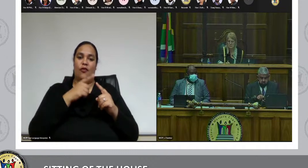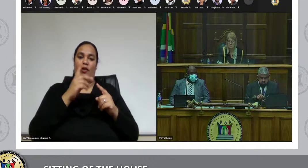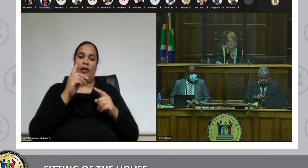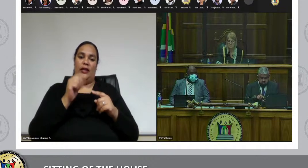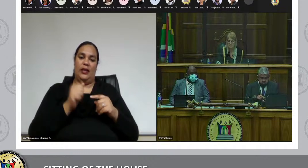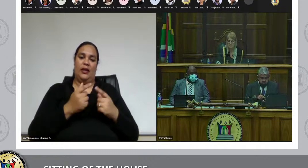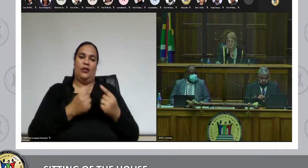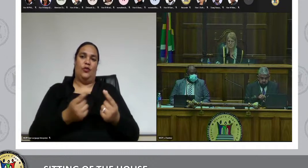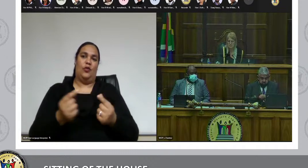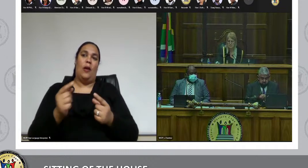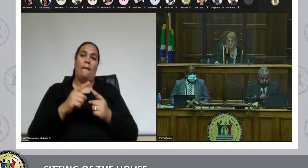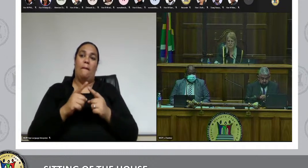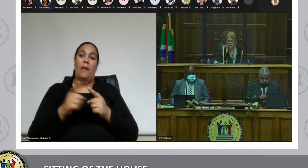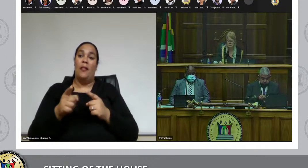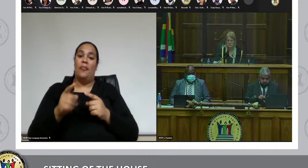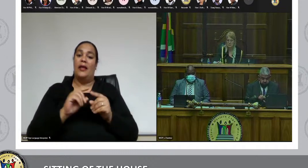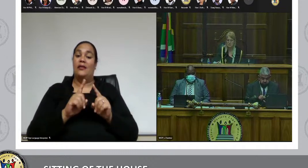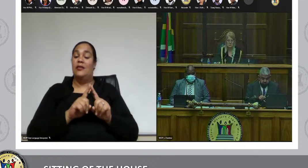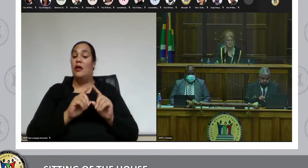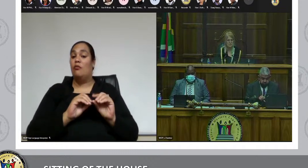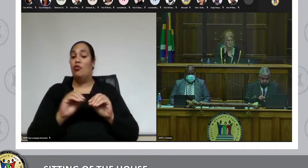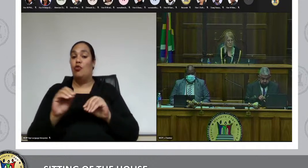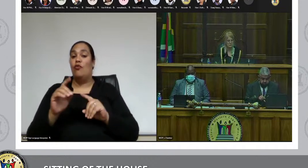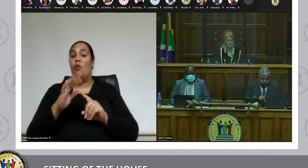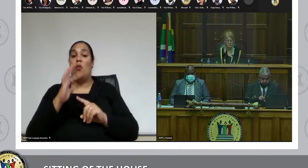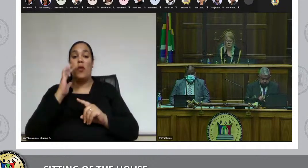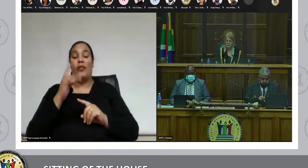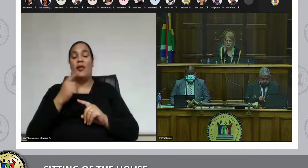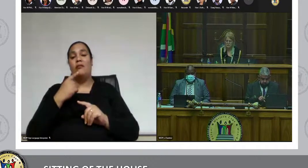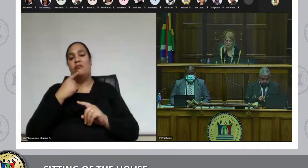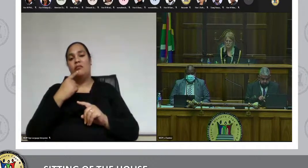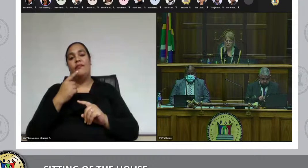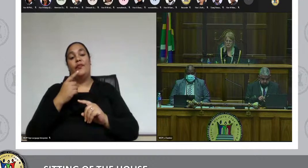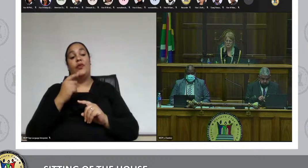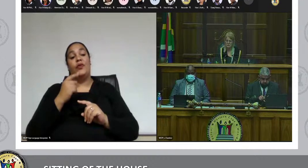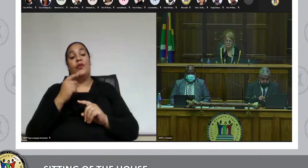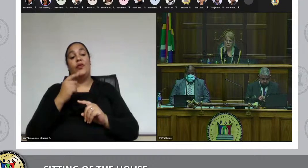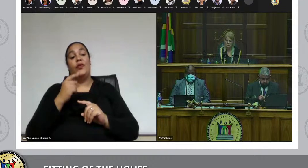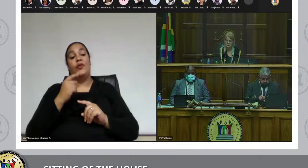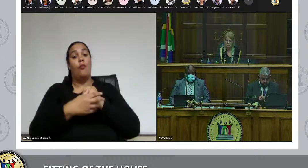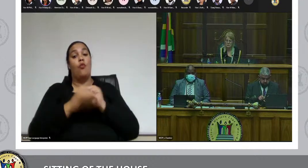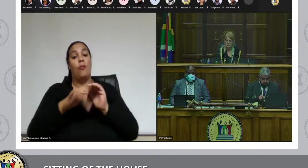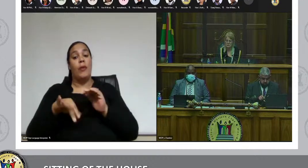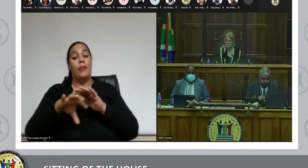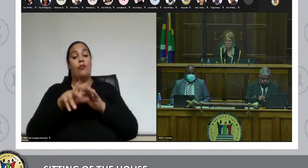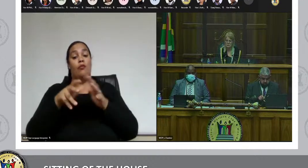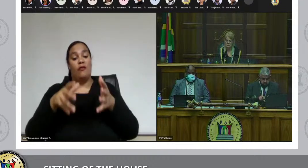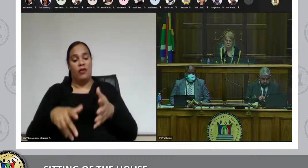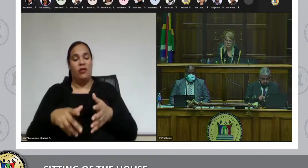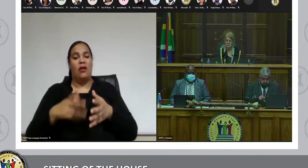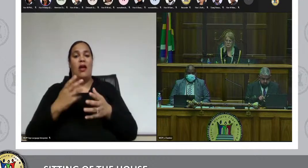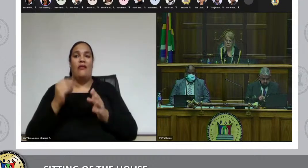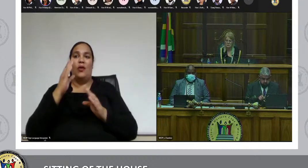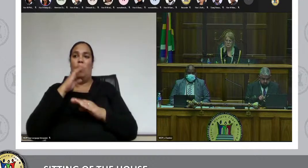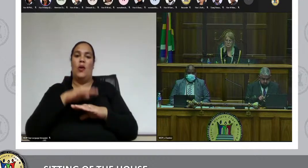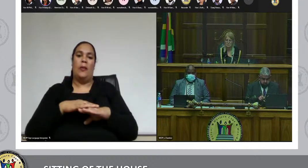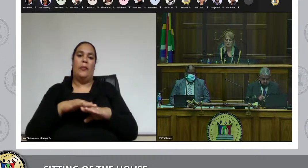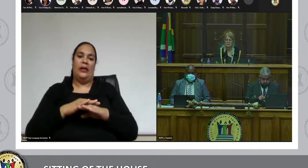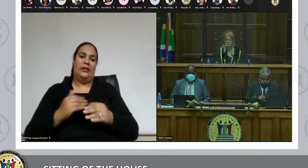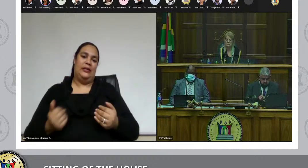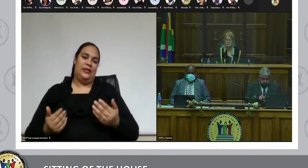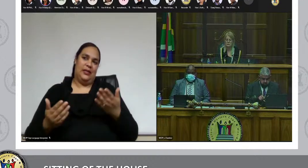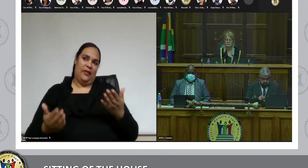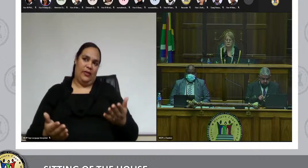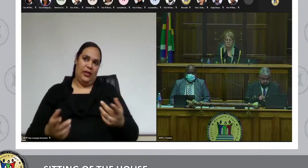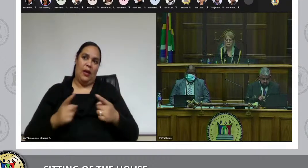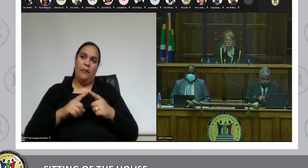kickbacks. The move is also unfortunate when considering that the majority of poor people in the province remain without basic services.